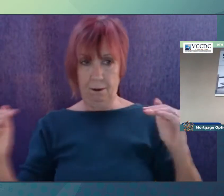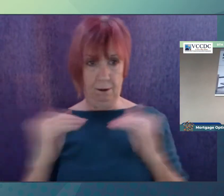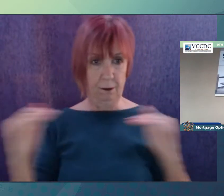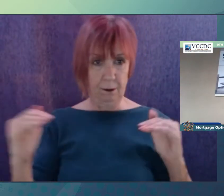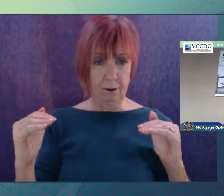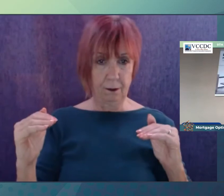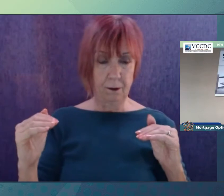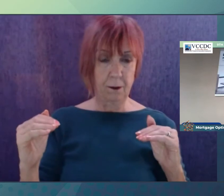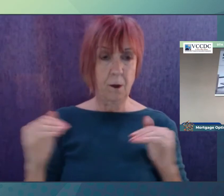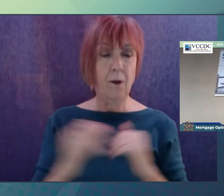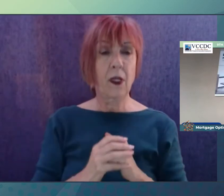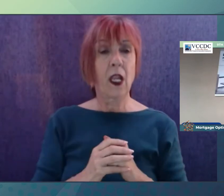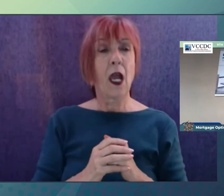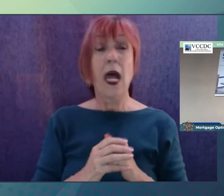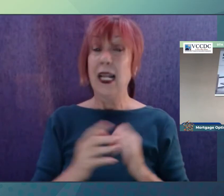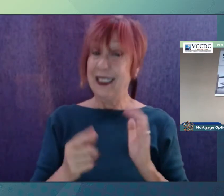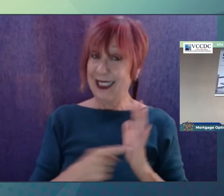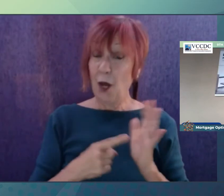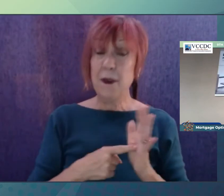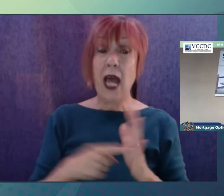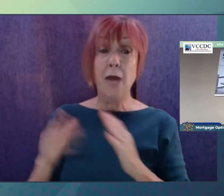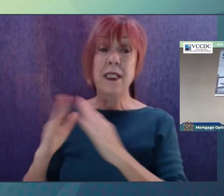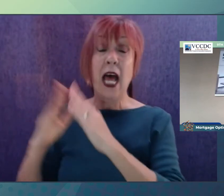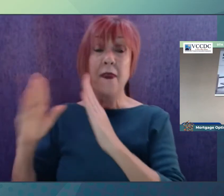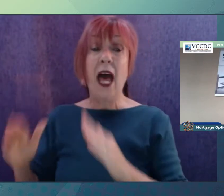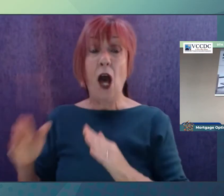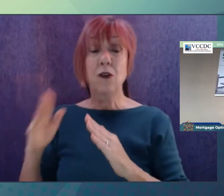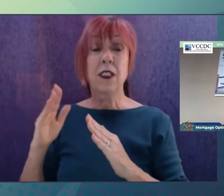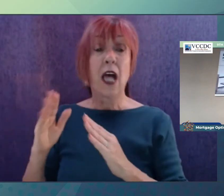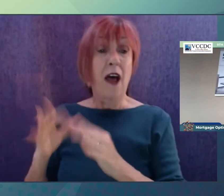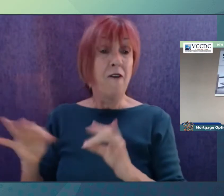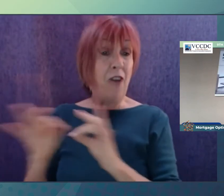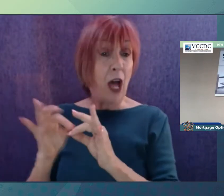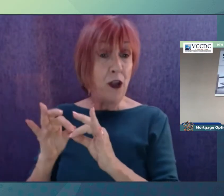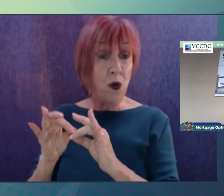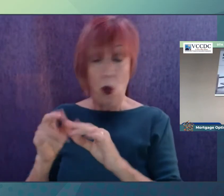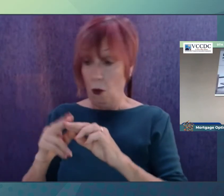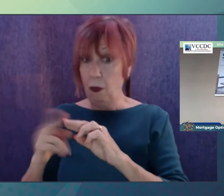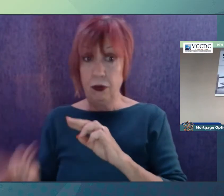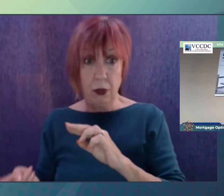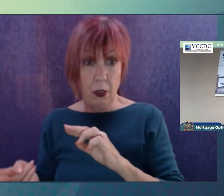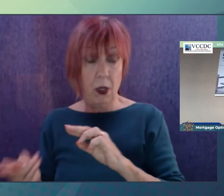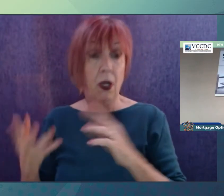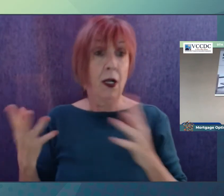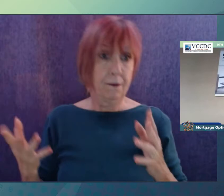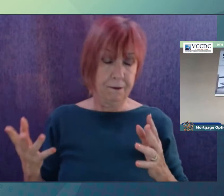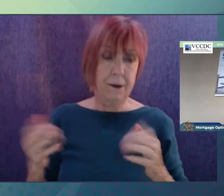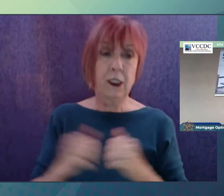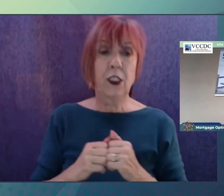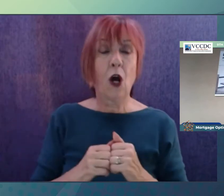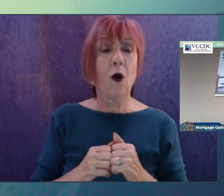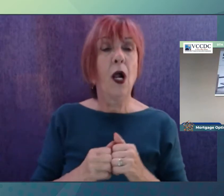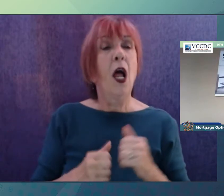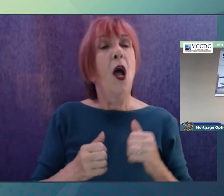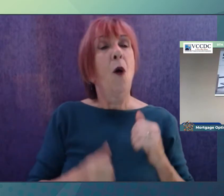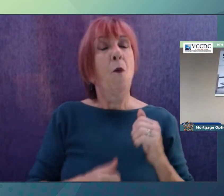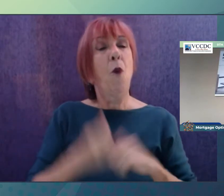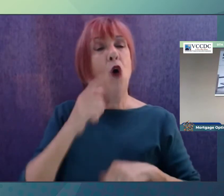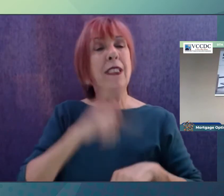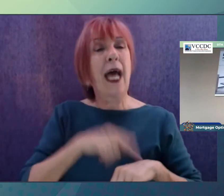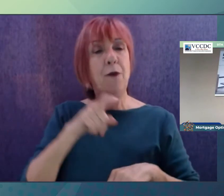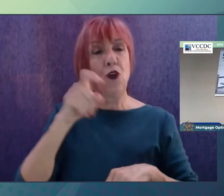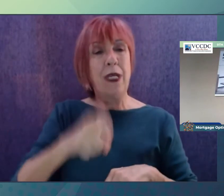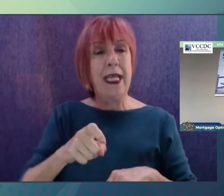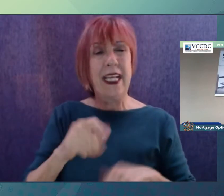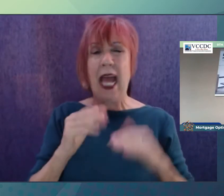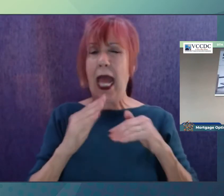a drop in the home's market value. Another is if the borrower lives a long time. In any case, you will typically need at least 50% equity